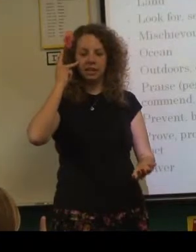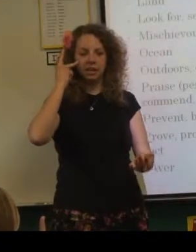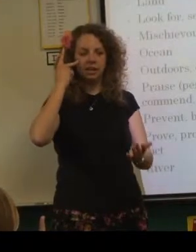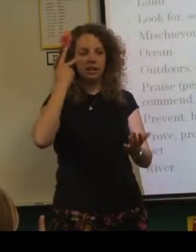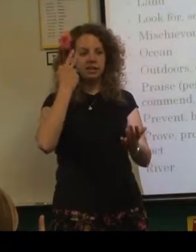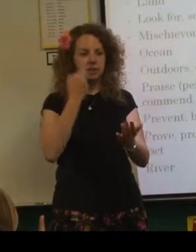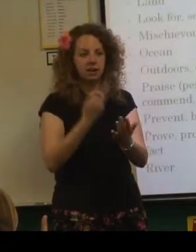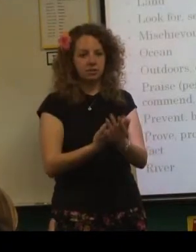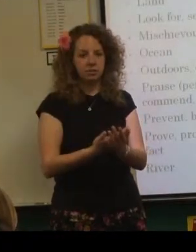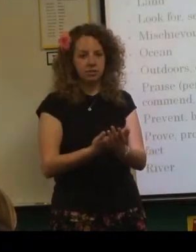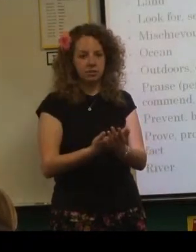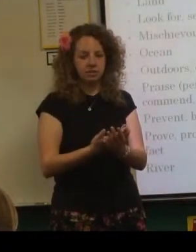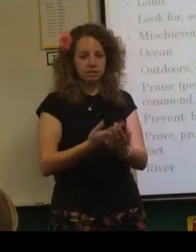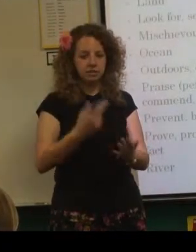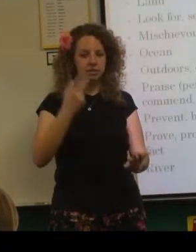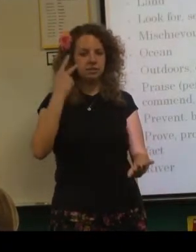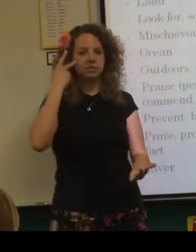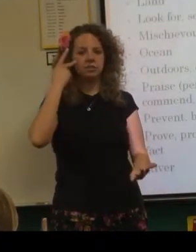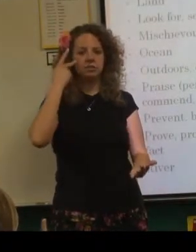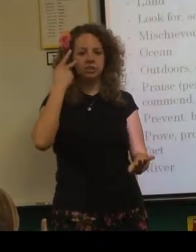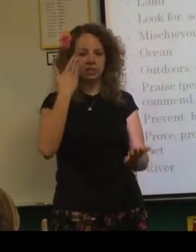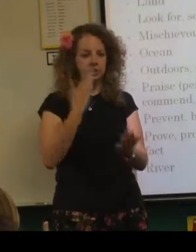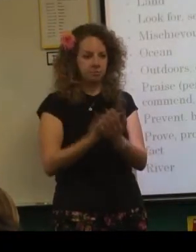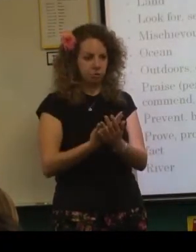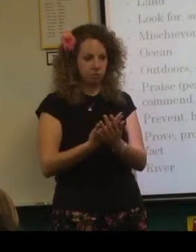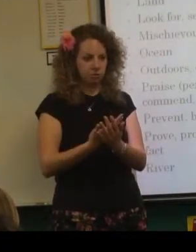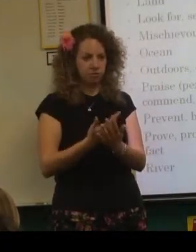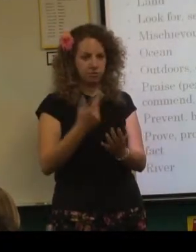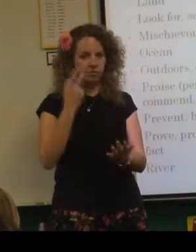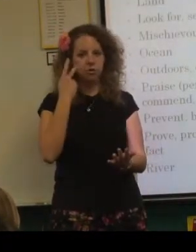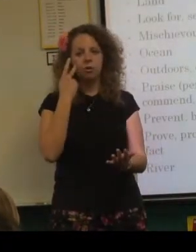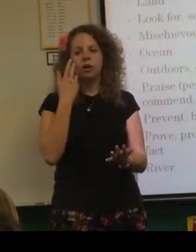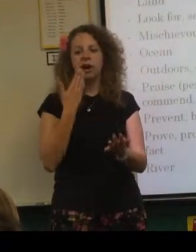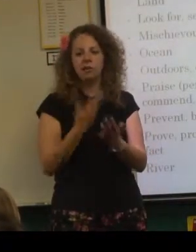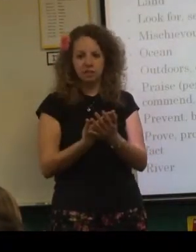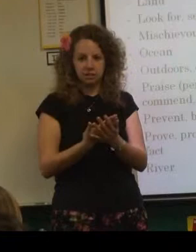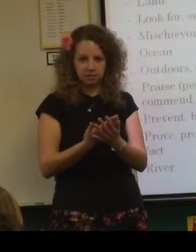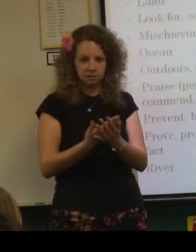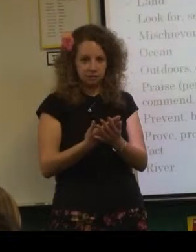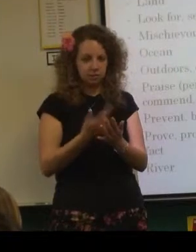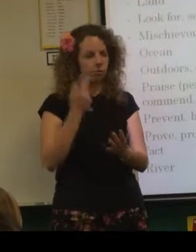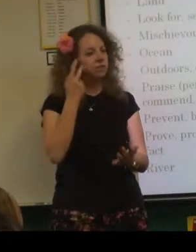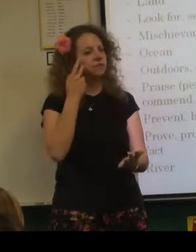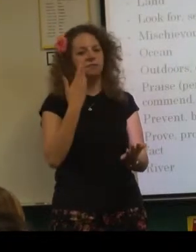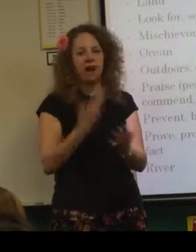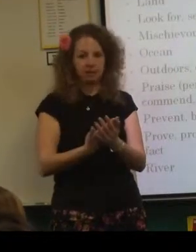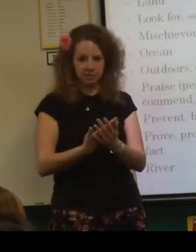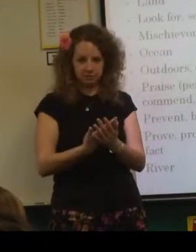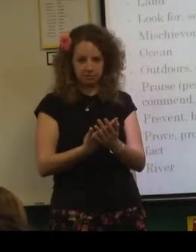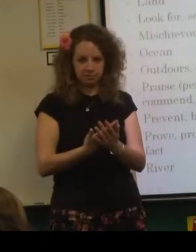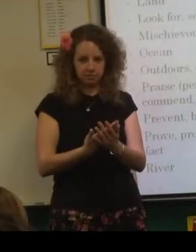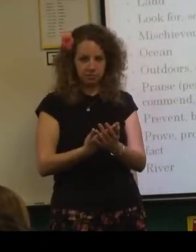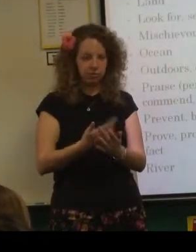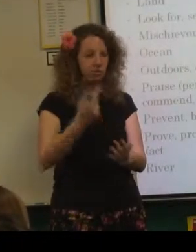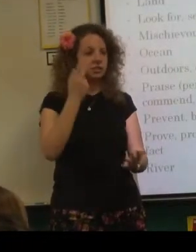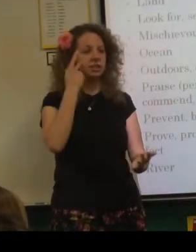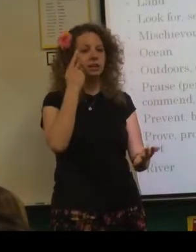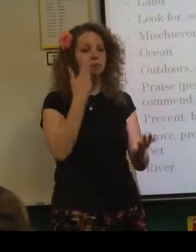here, down to your hand, proof, or evidence, or it's a fact. So you could say prove